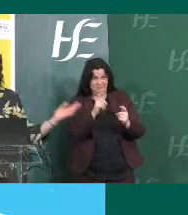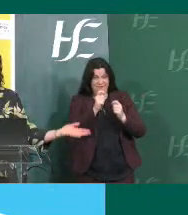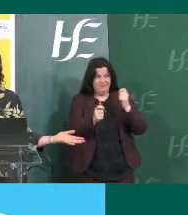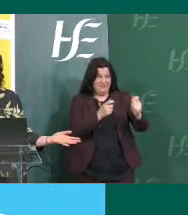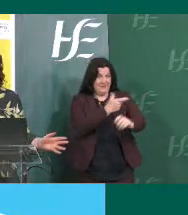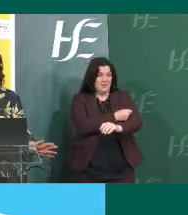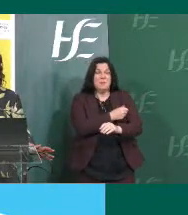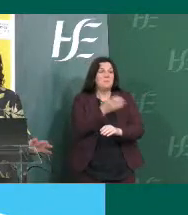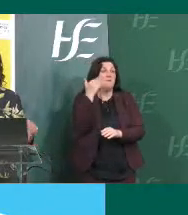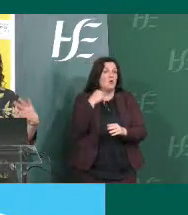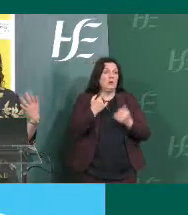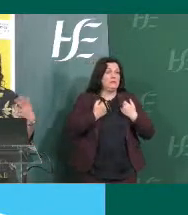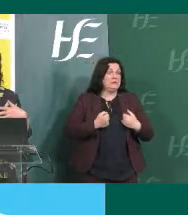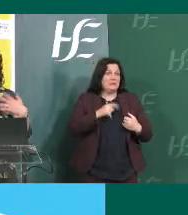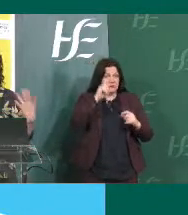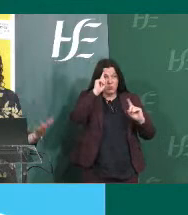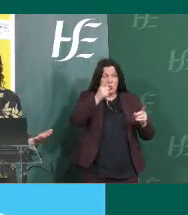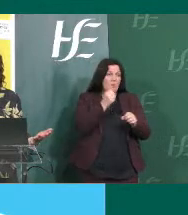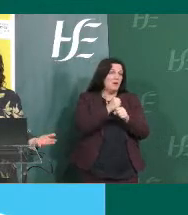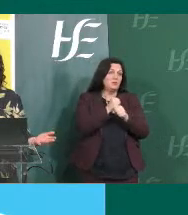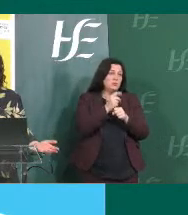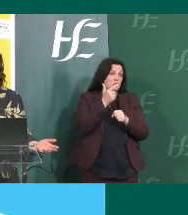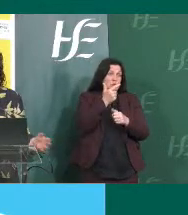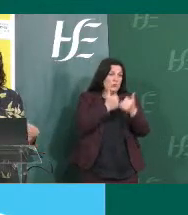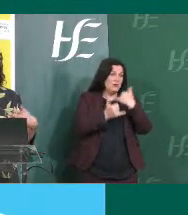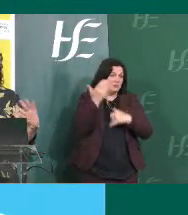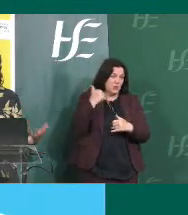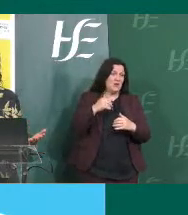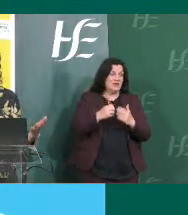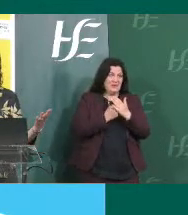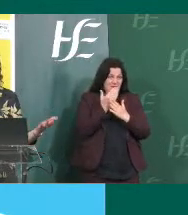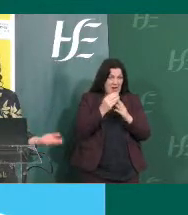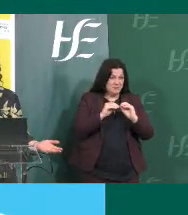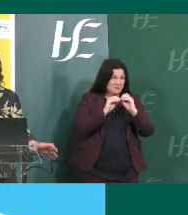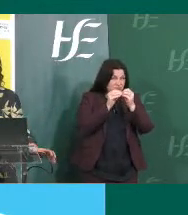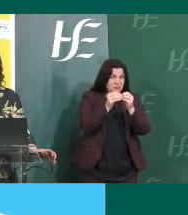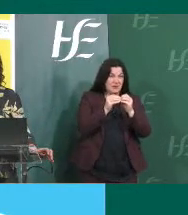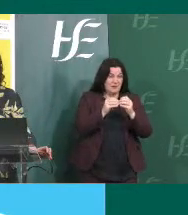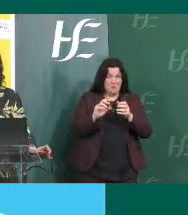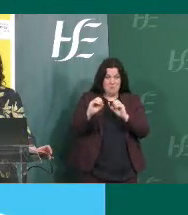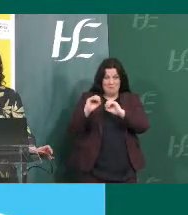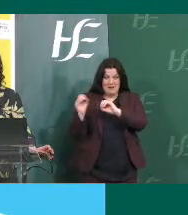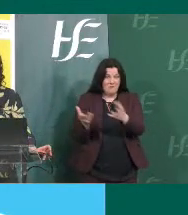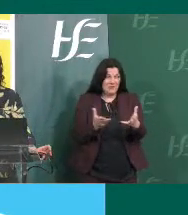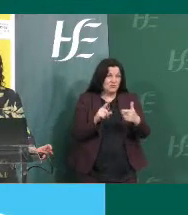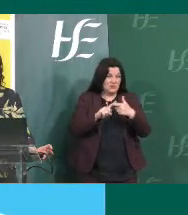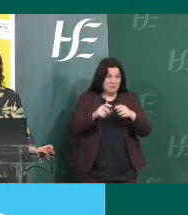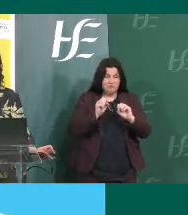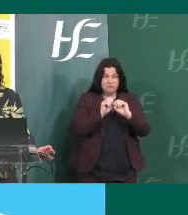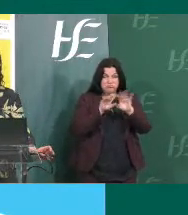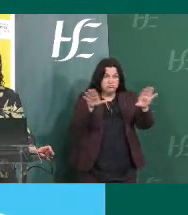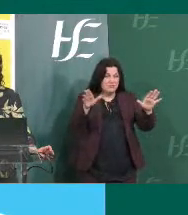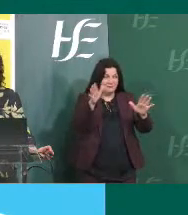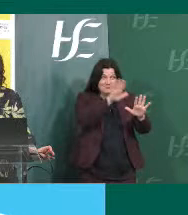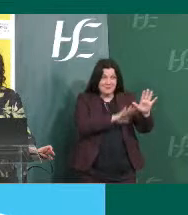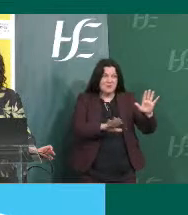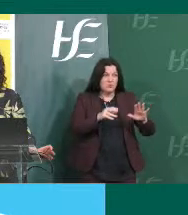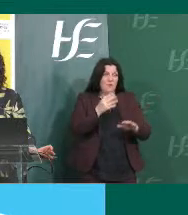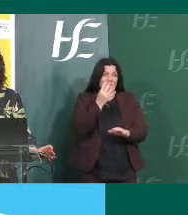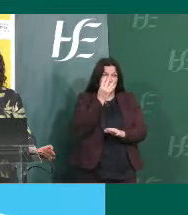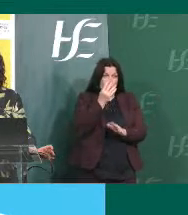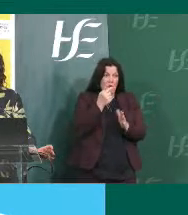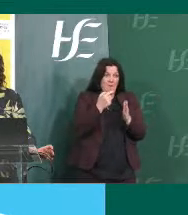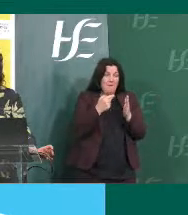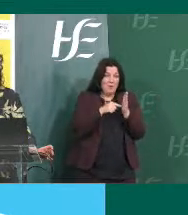disease we didn't even know about 2 years ago. We've developed the vaccine, manufactured the vaccine, distributed it, and administered it to